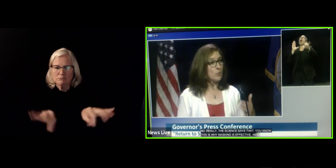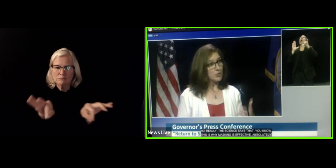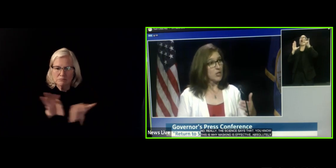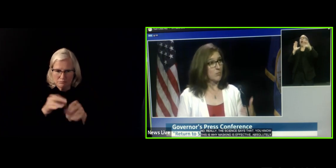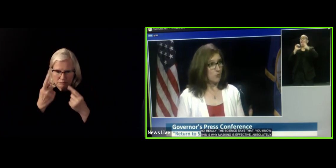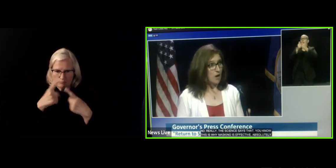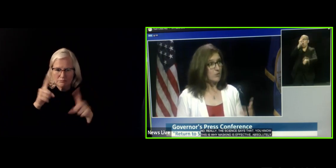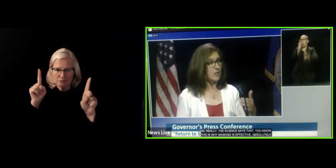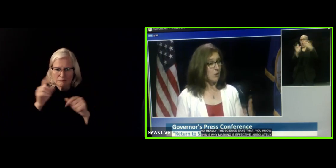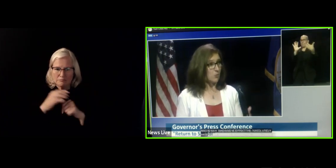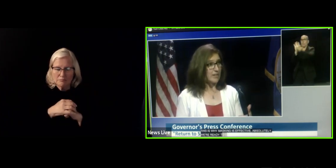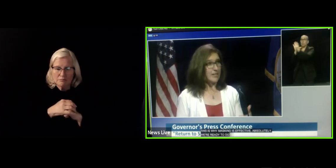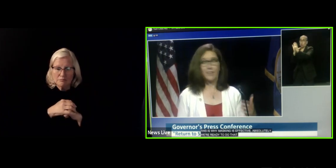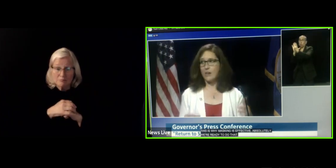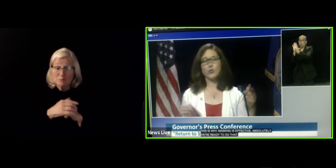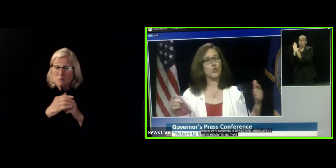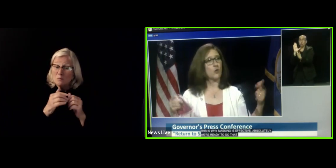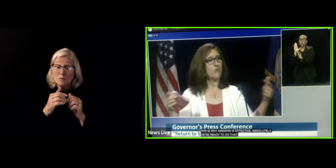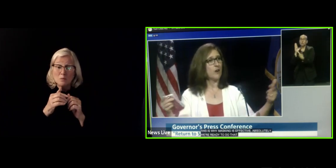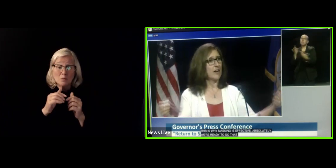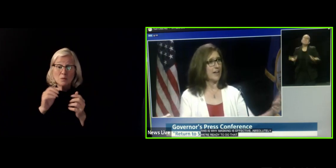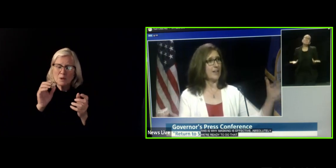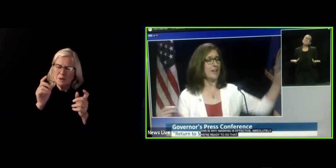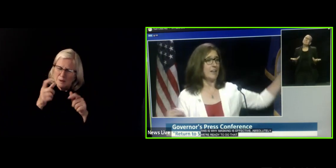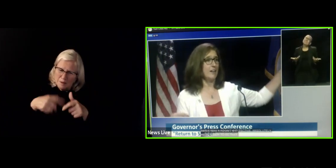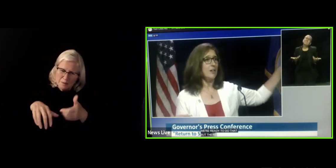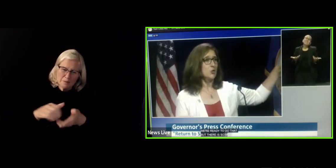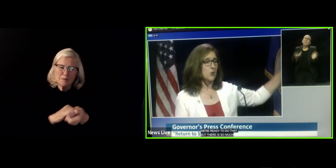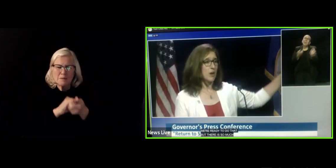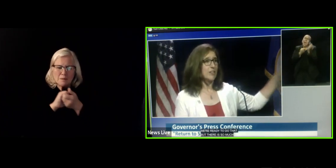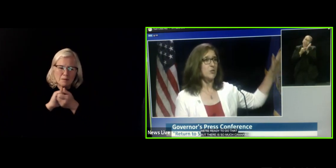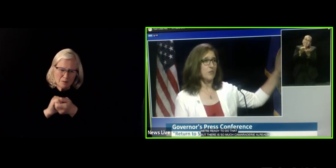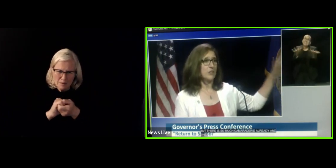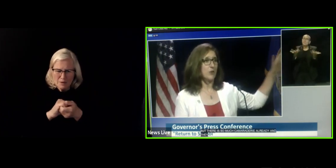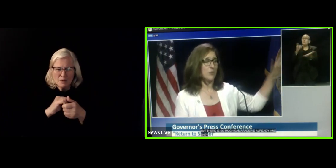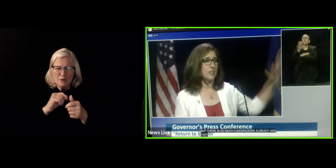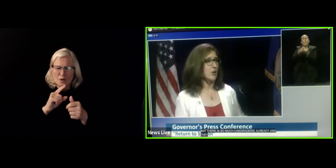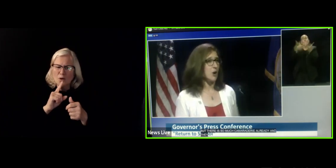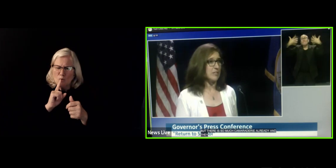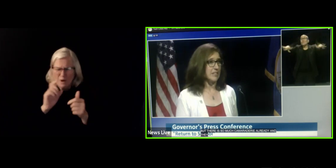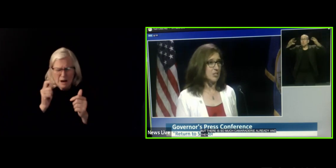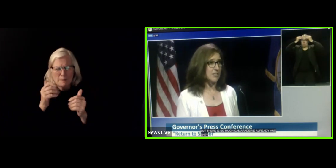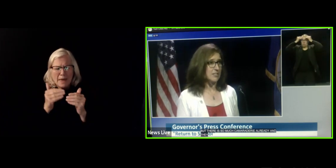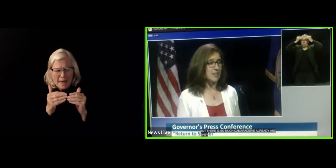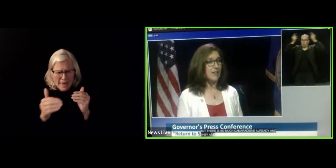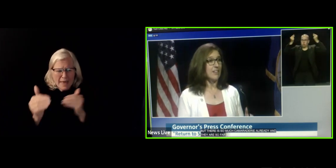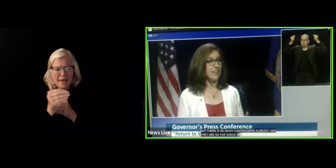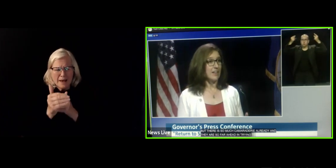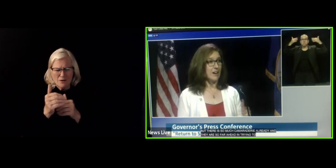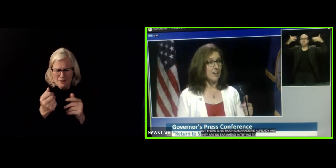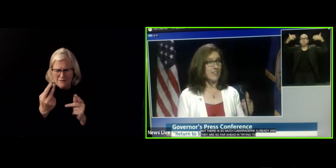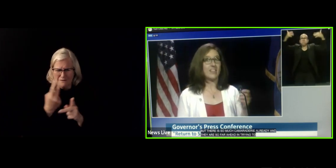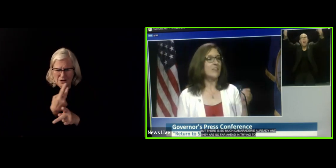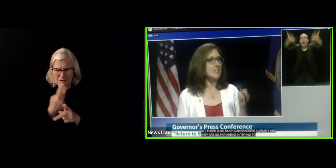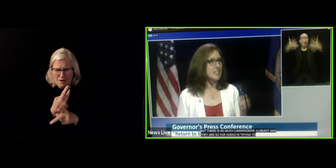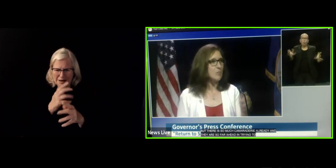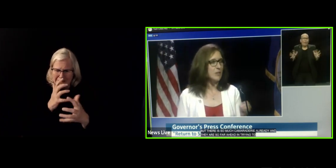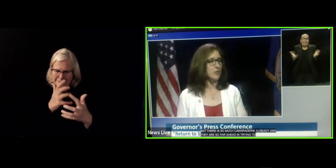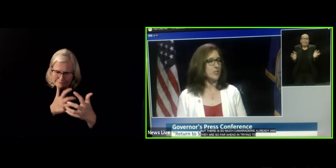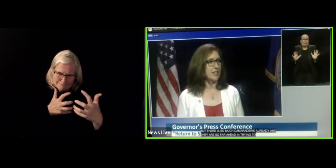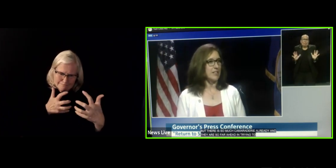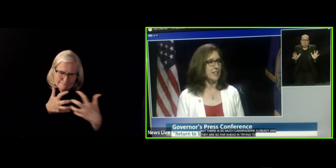so much camaraderie already, and they are so far ahead in trying to figure out these accommodations that they have a